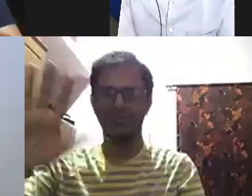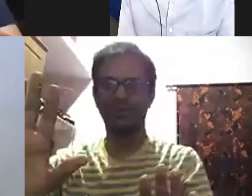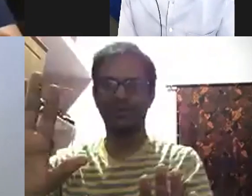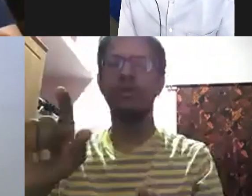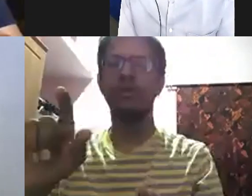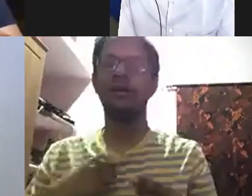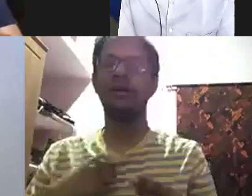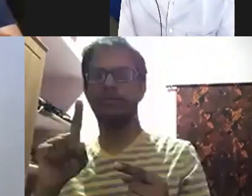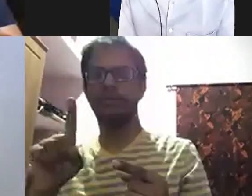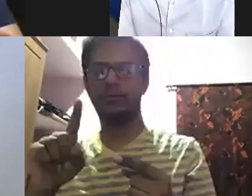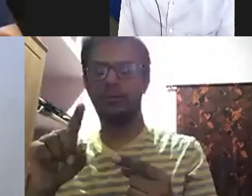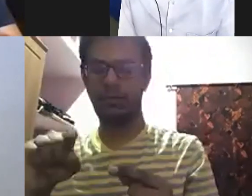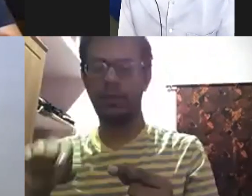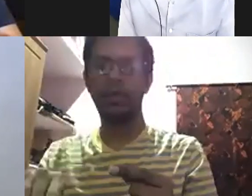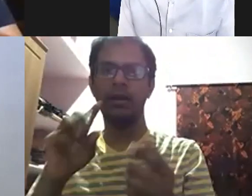Question.